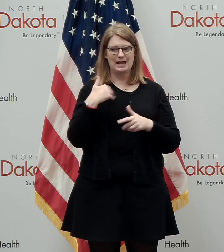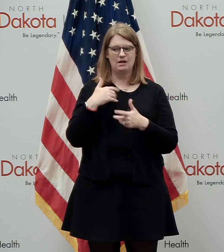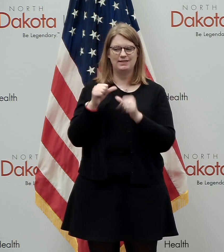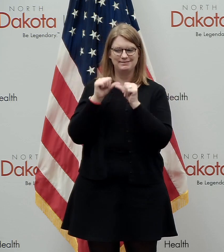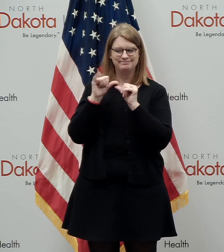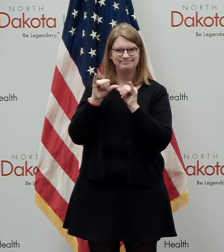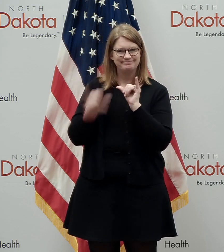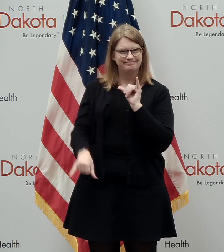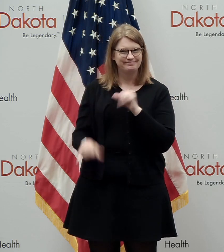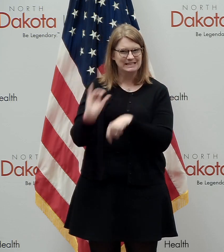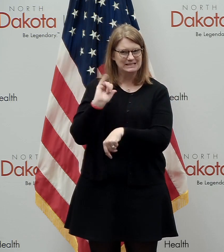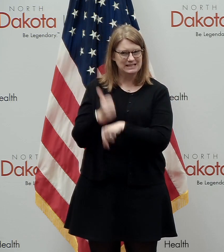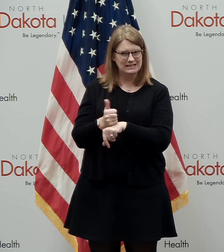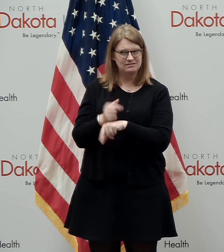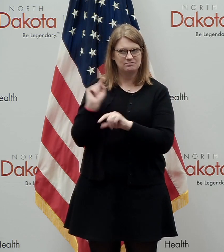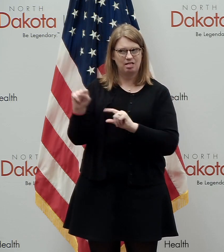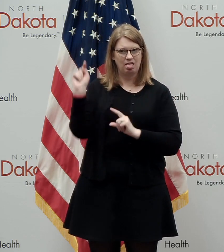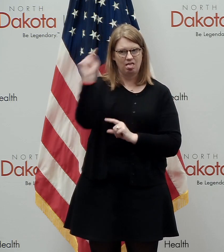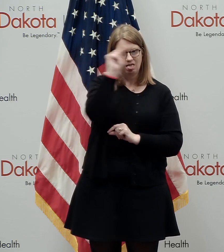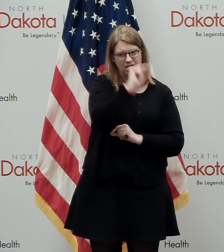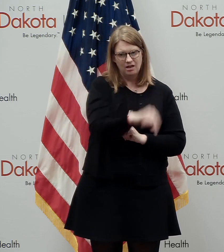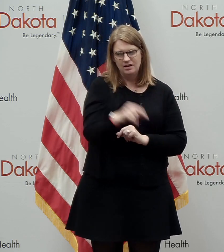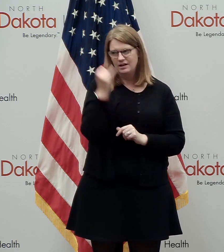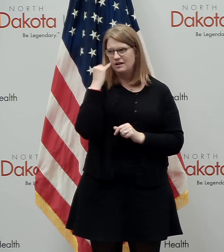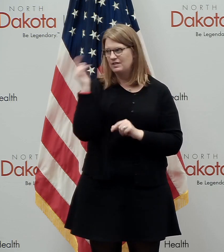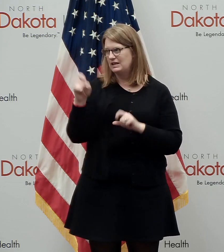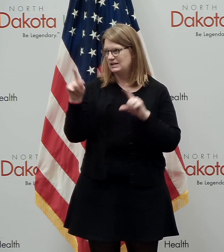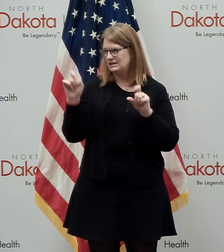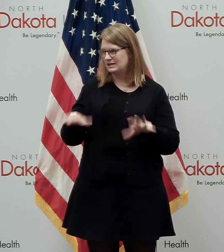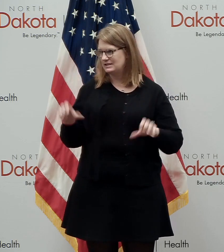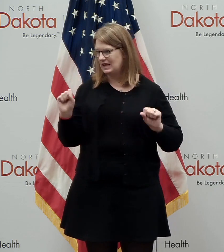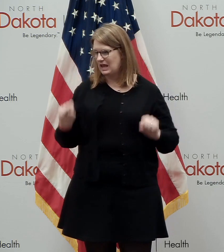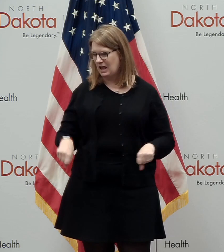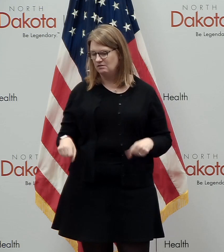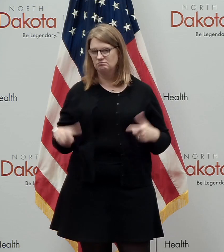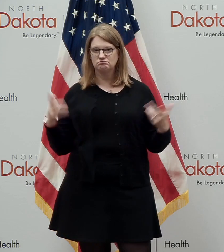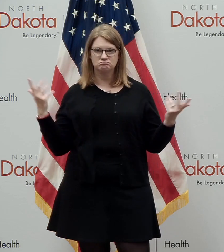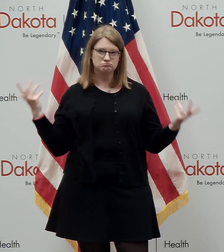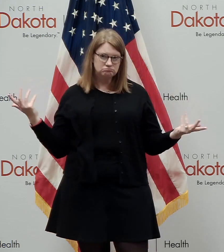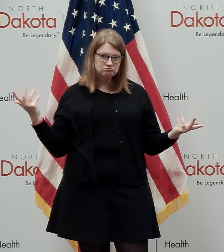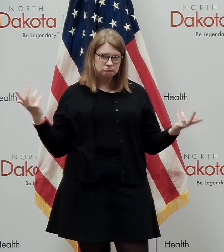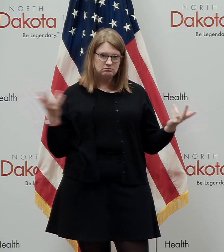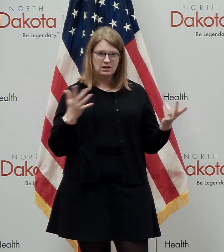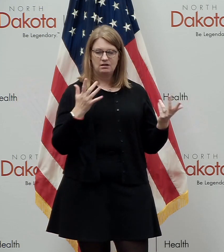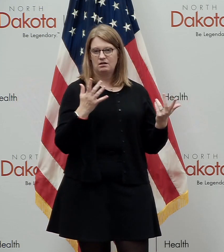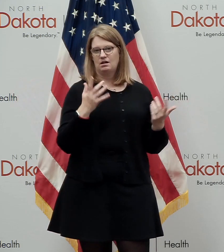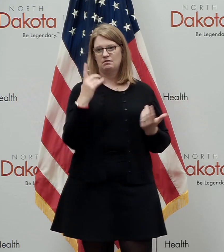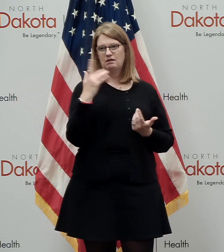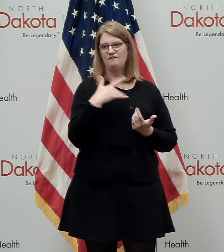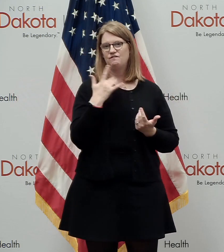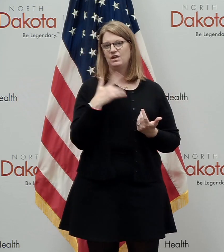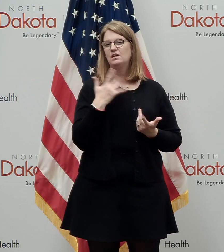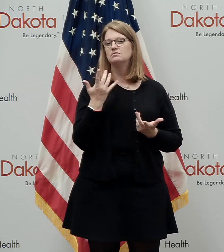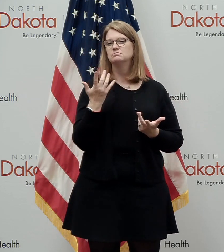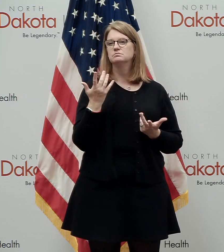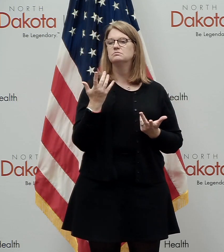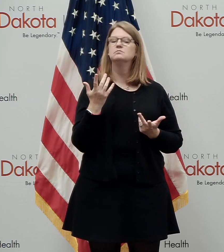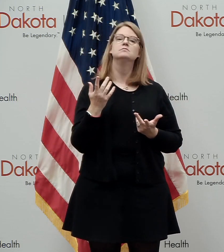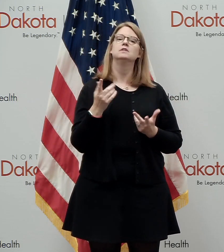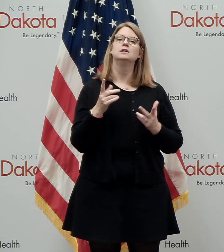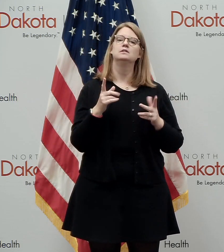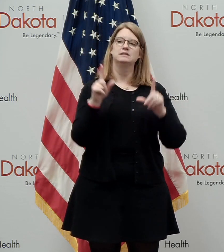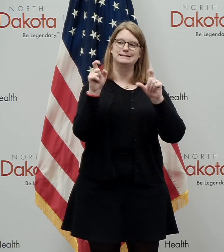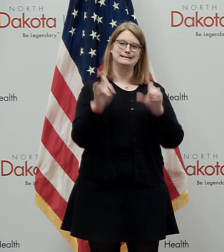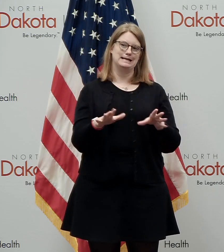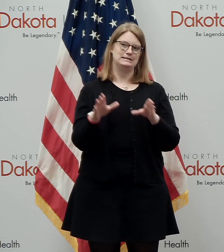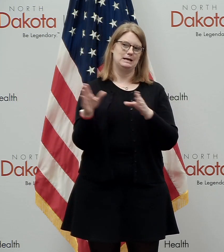at lots of points around the place where if people need a test, they can get a test. But I think we're going to see you'll see a testing strategy